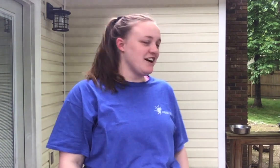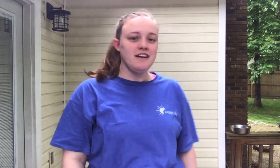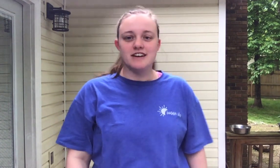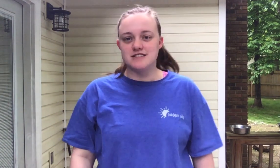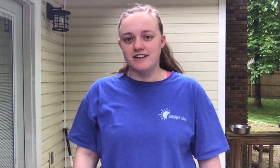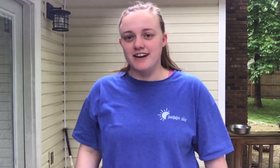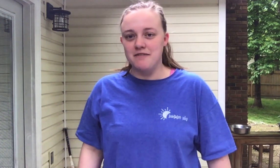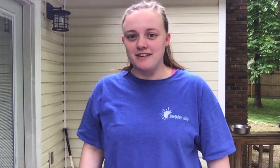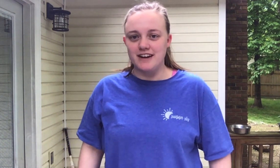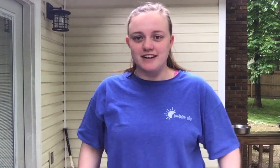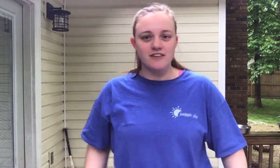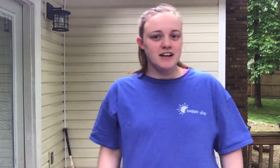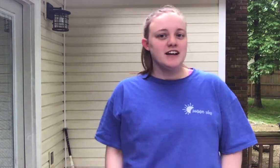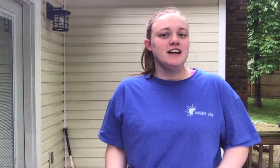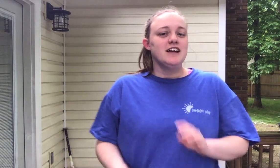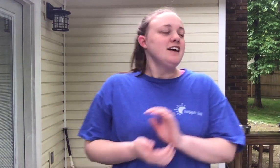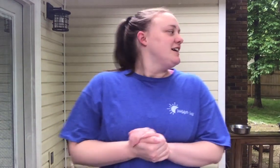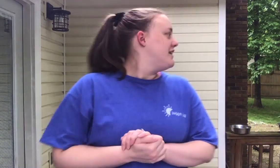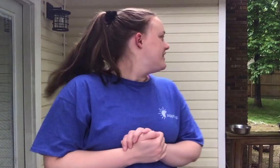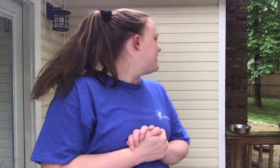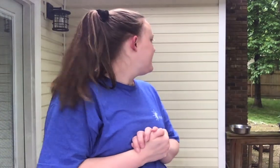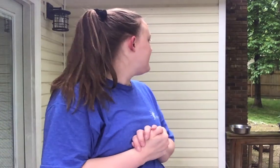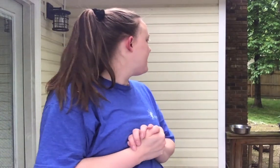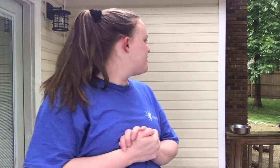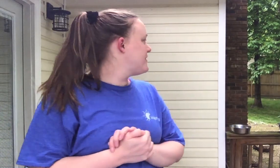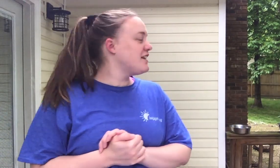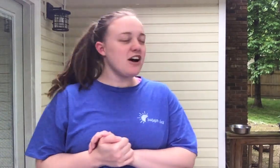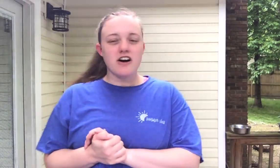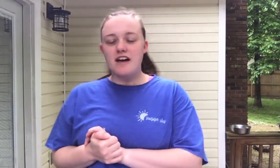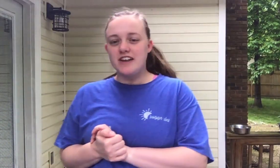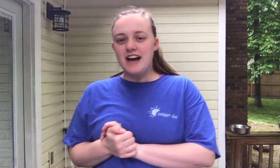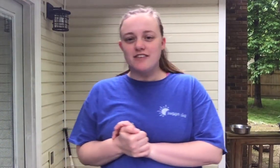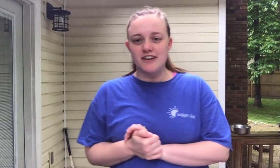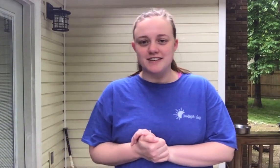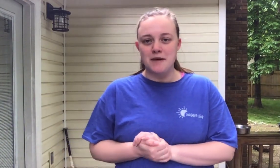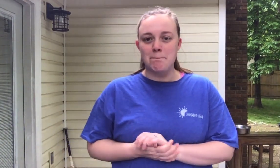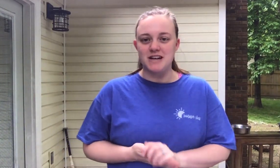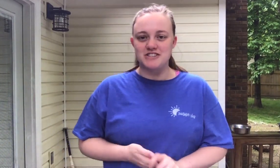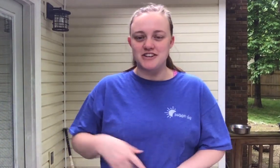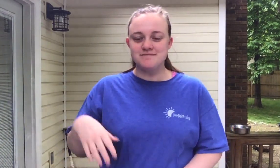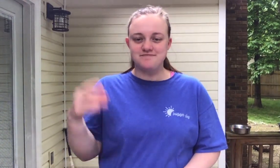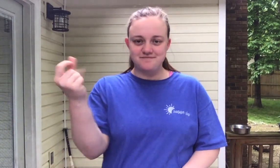He's looking at me right now. And then I have a dog named Buster.